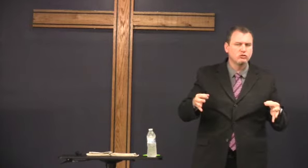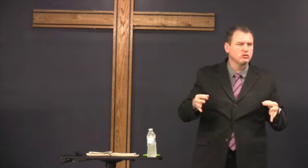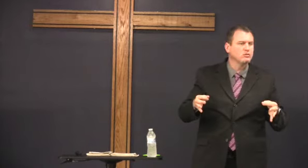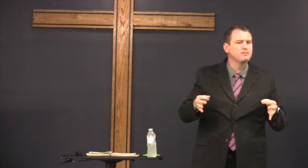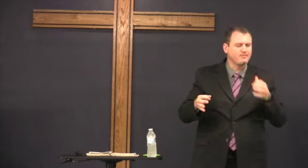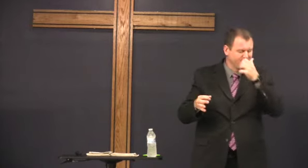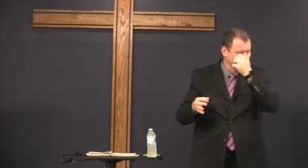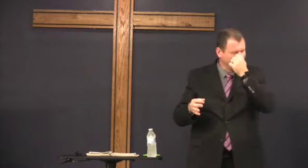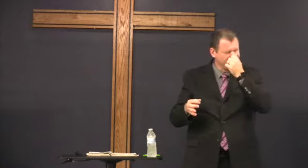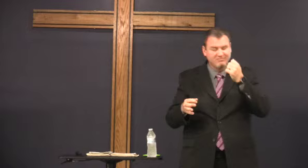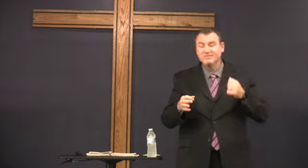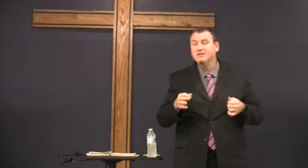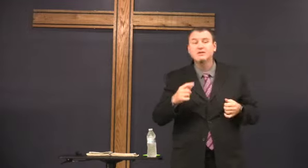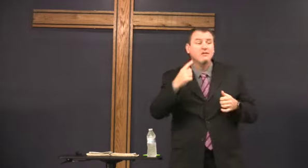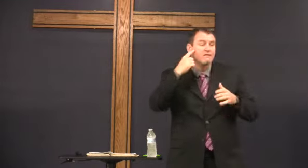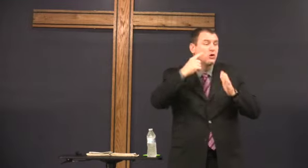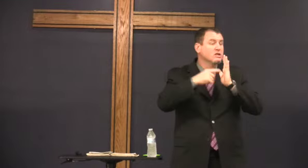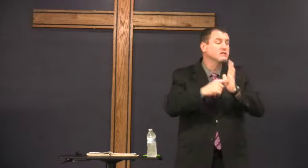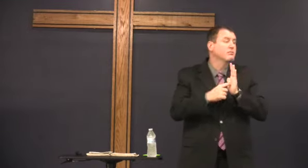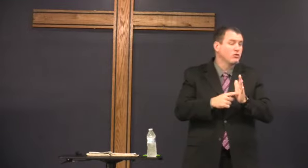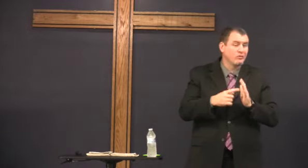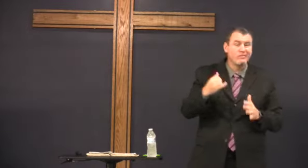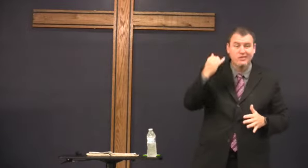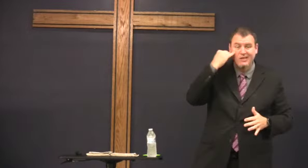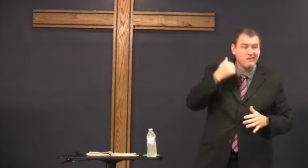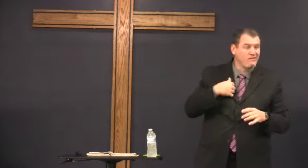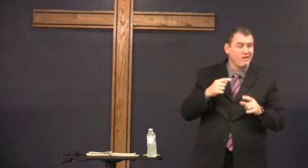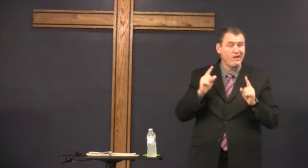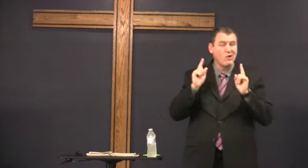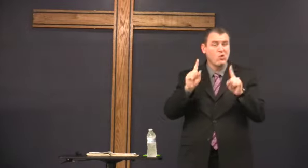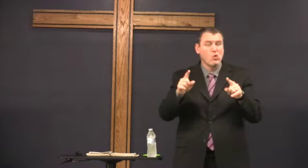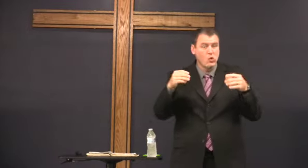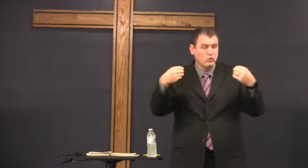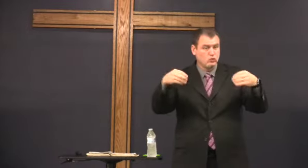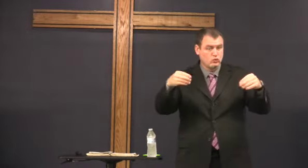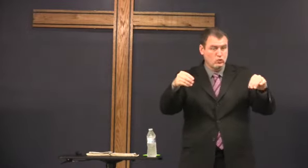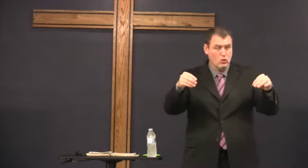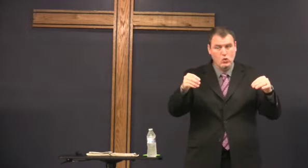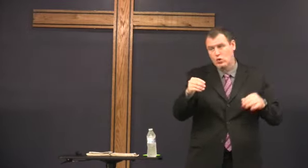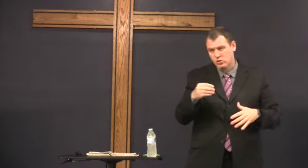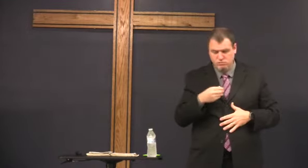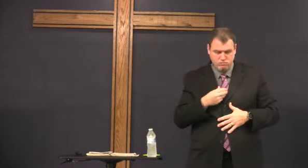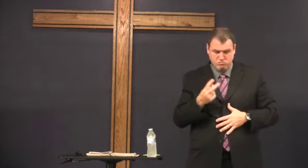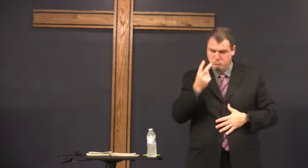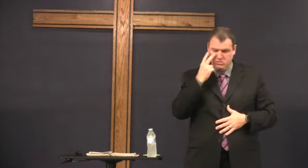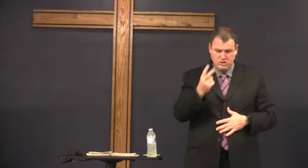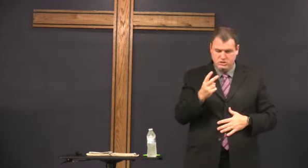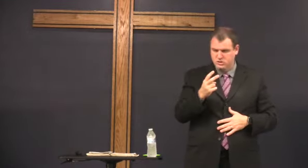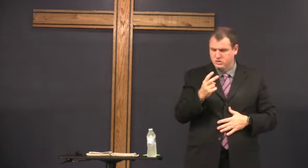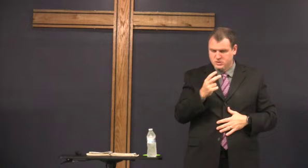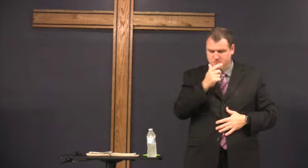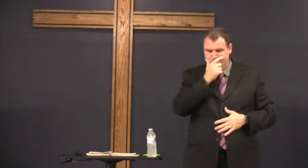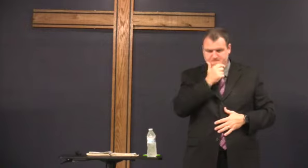evaluate and make good decisions. For example, if I go to the store and I